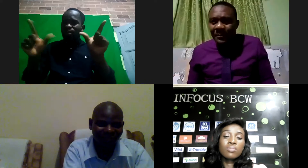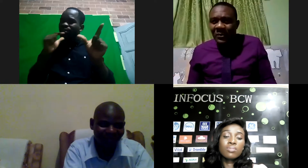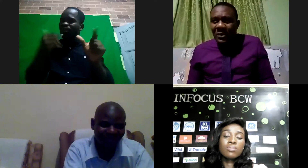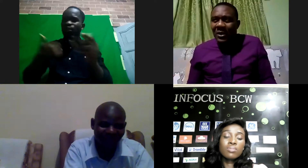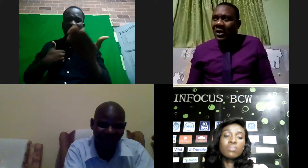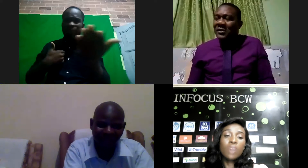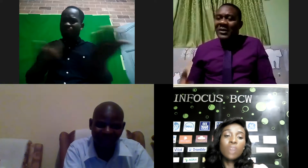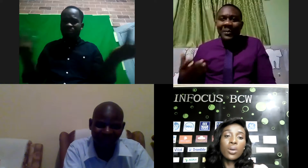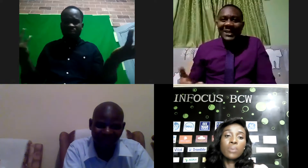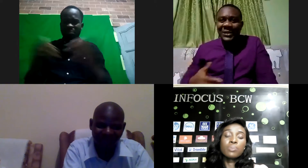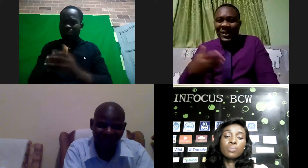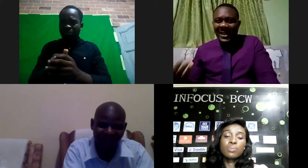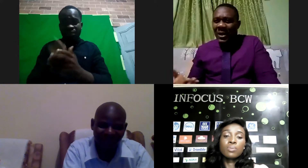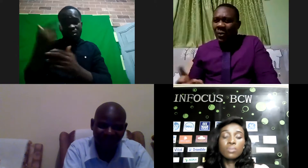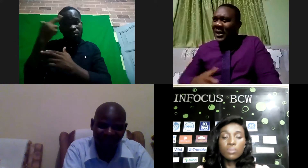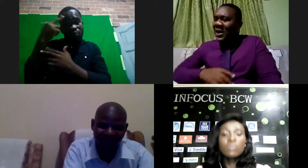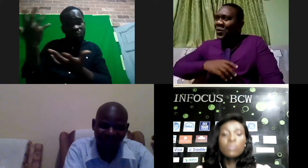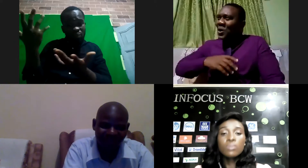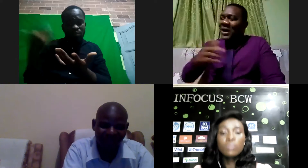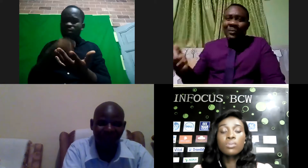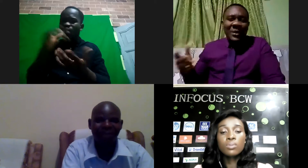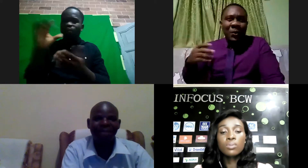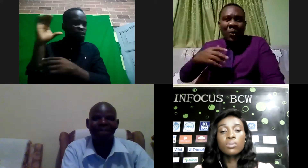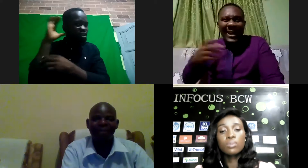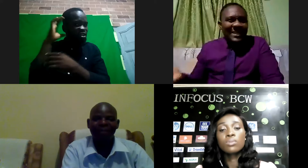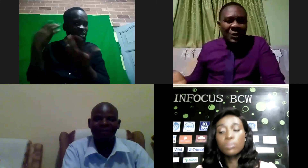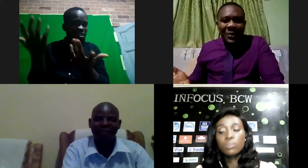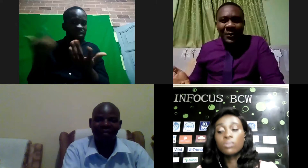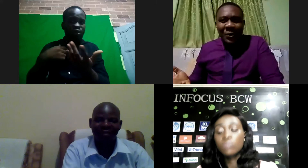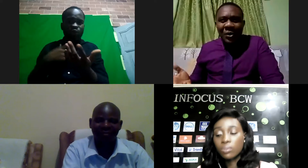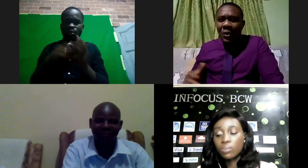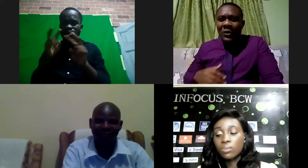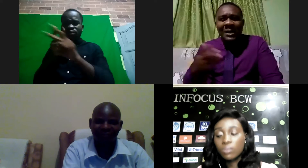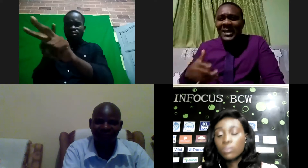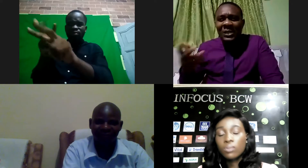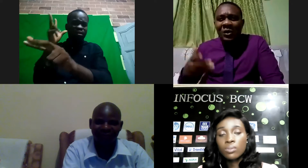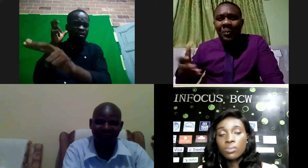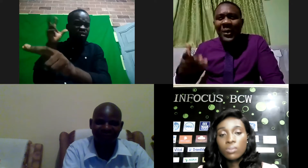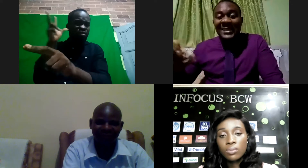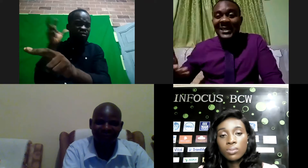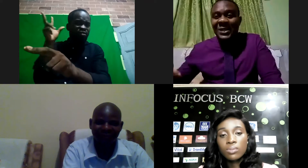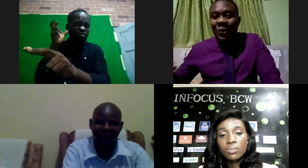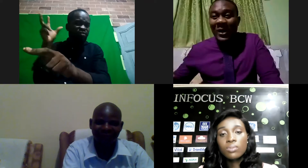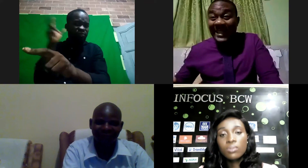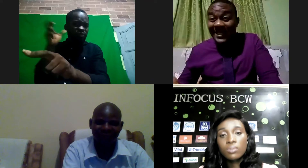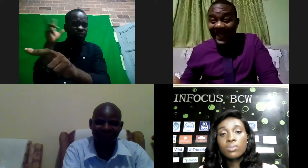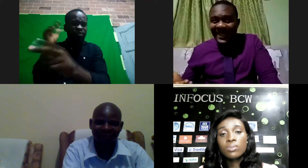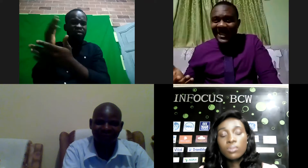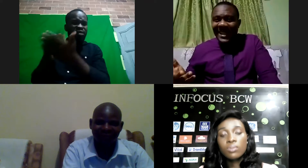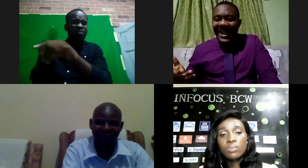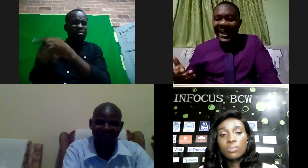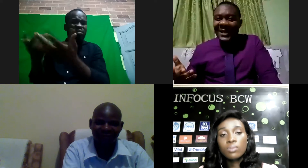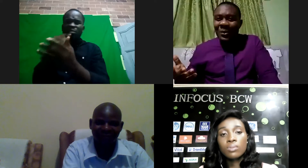them. Because of the ability to hear, we look at people, we listen to people. Sometimes we don't pay attention to what they are